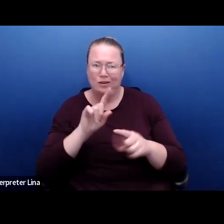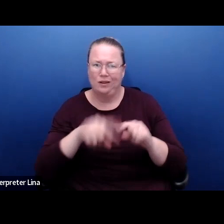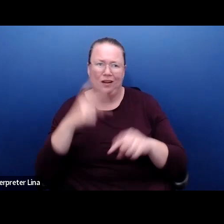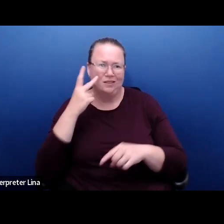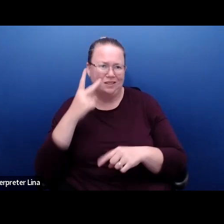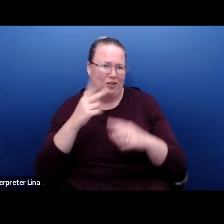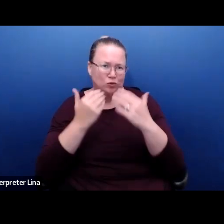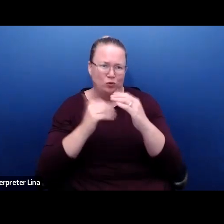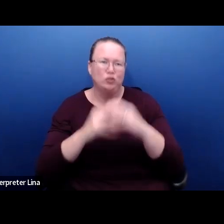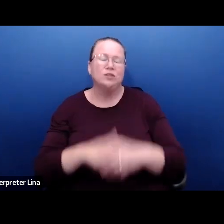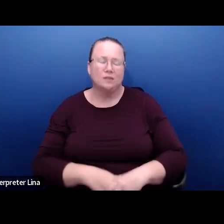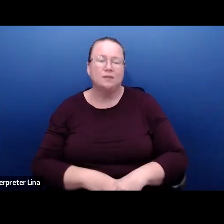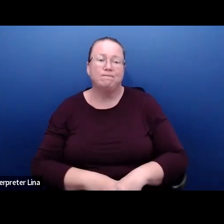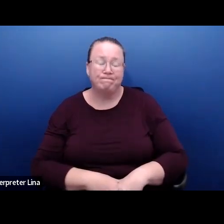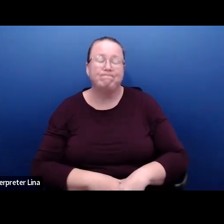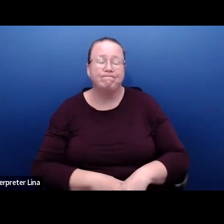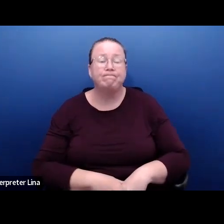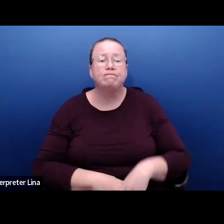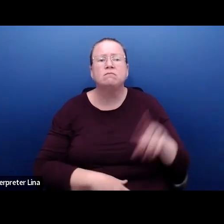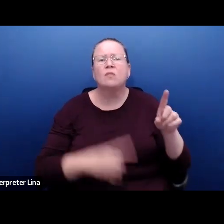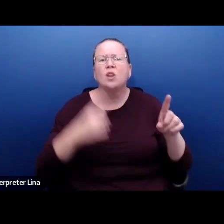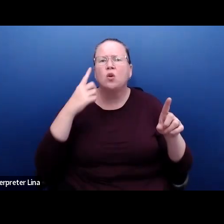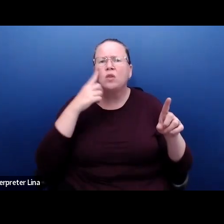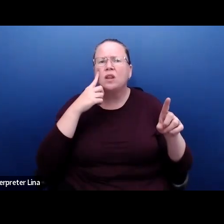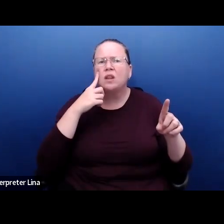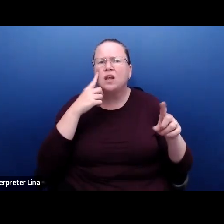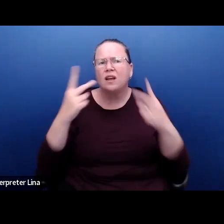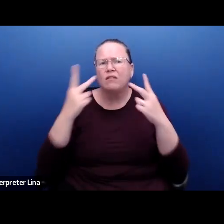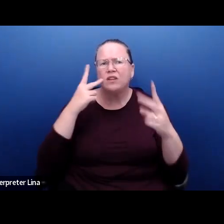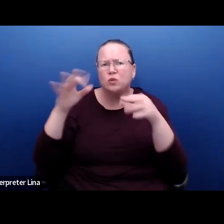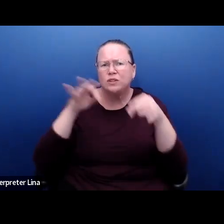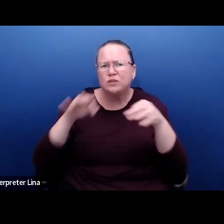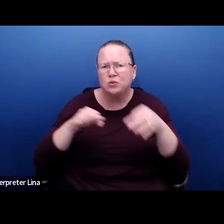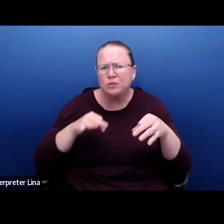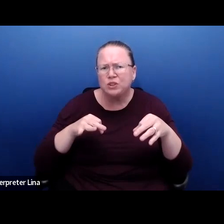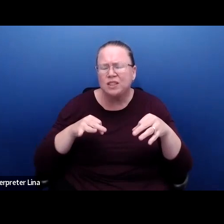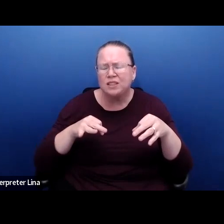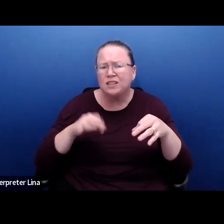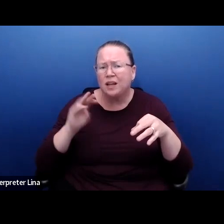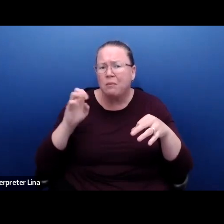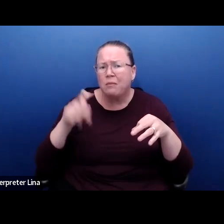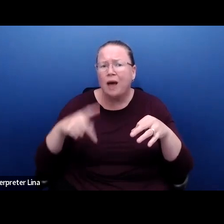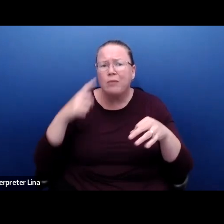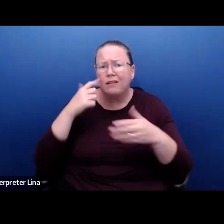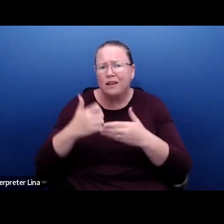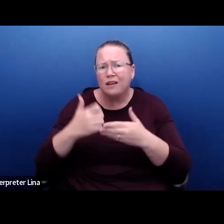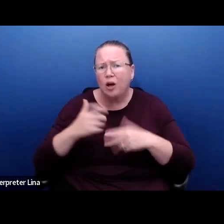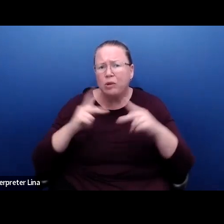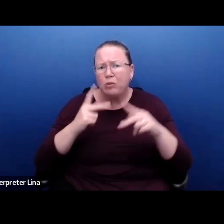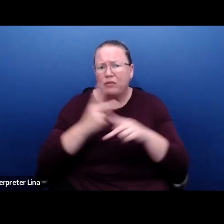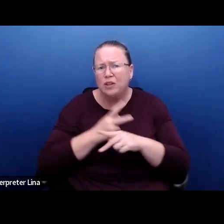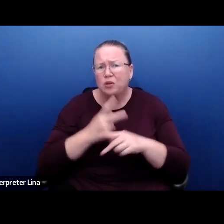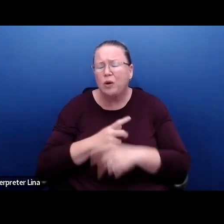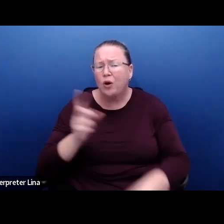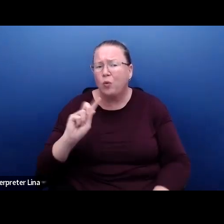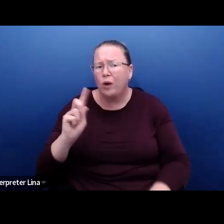Yes. Do you think you could give a quick visual description of the map? I think that might help people figure out where